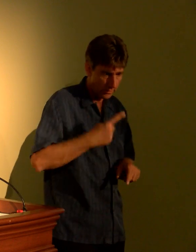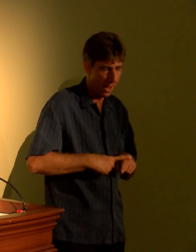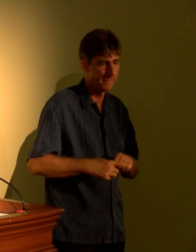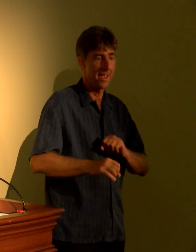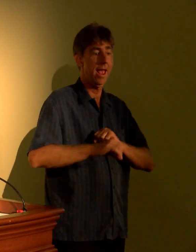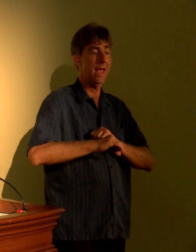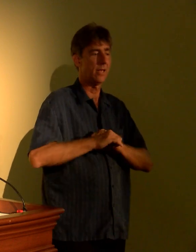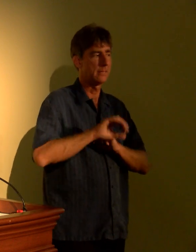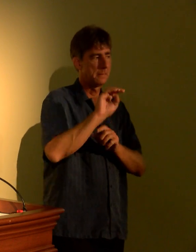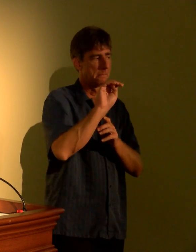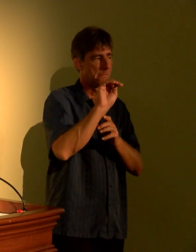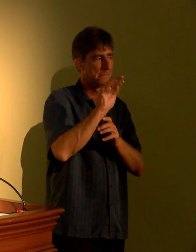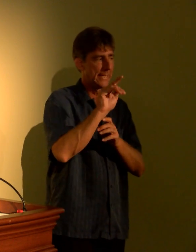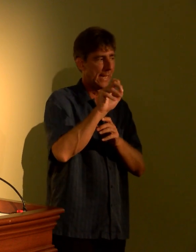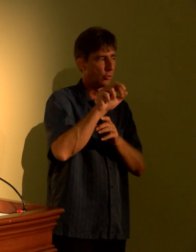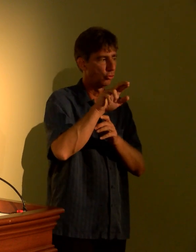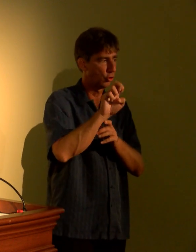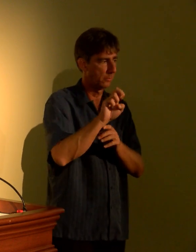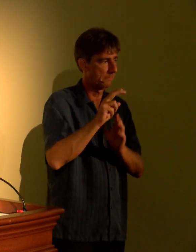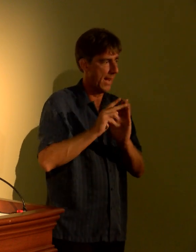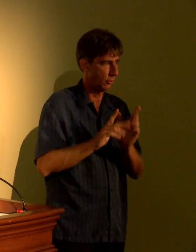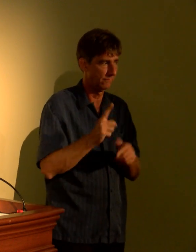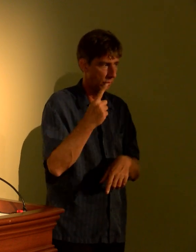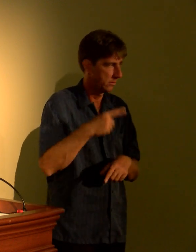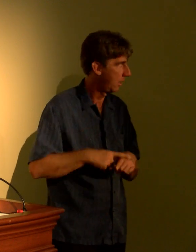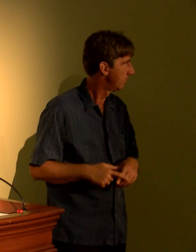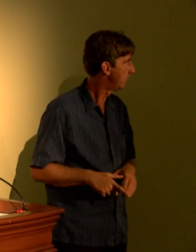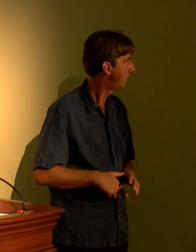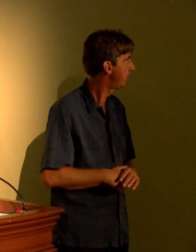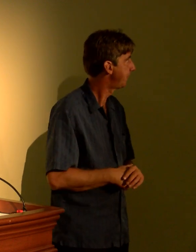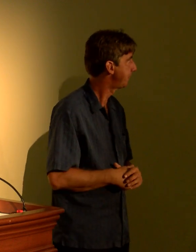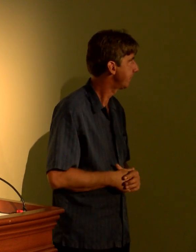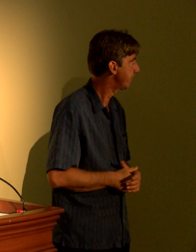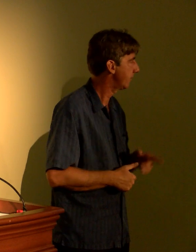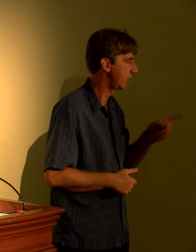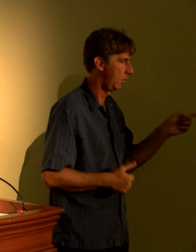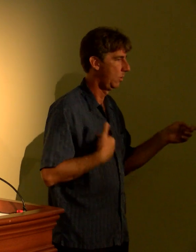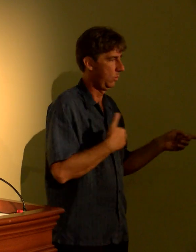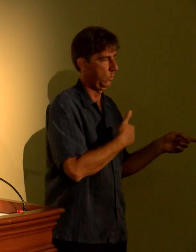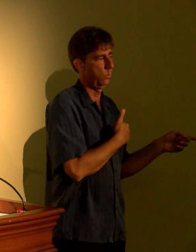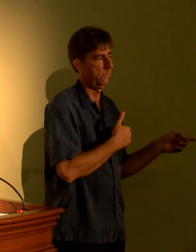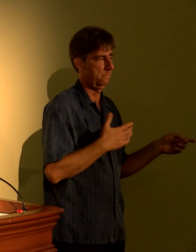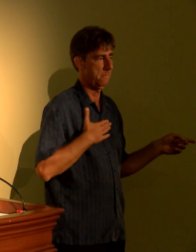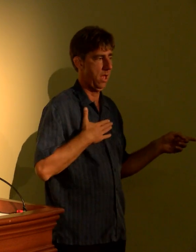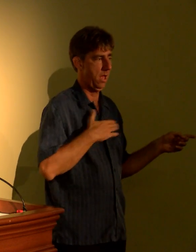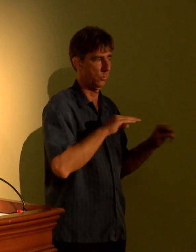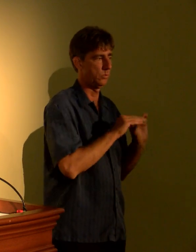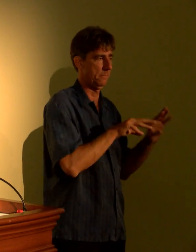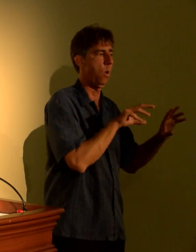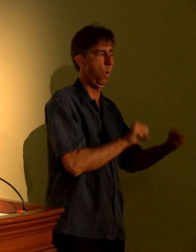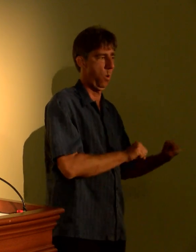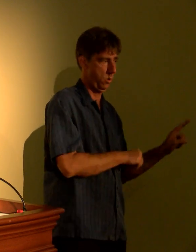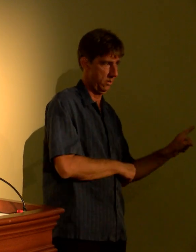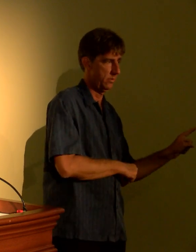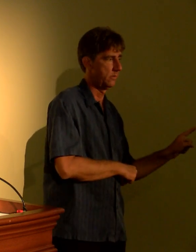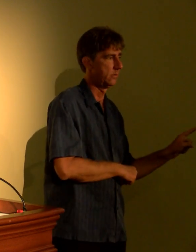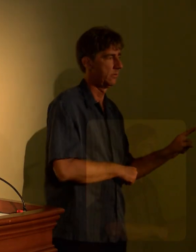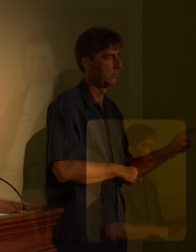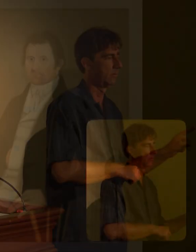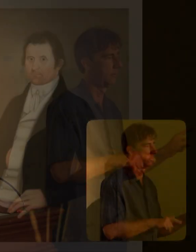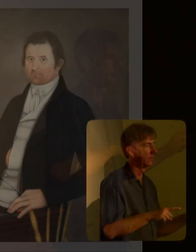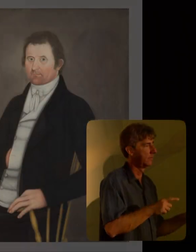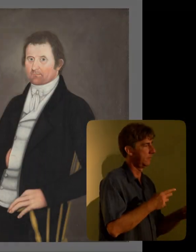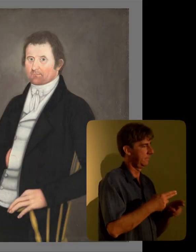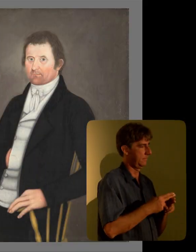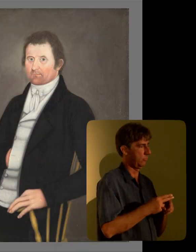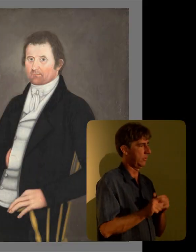advertises as a miniature painter. We own at the Fenimore Art Museum the only painting known from his sojourn in